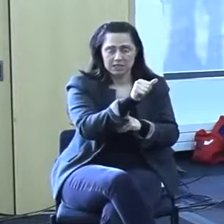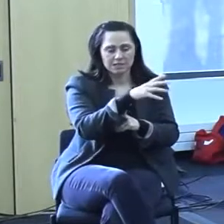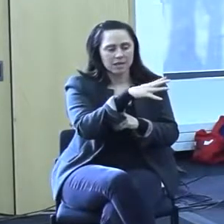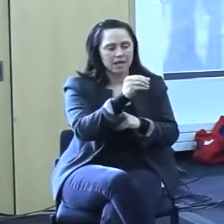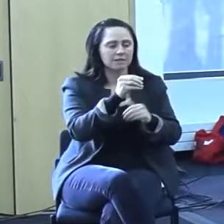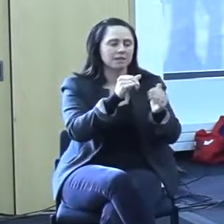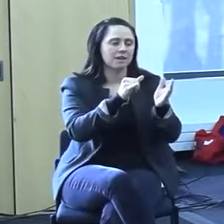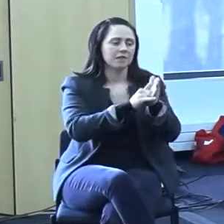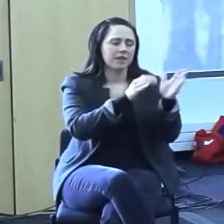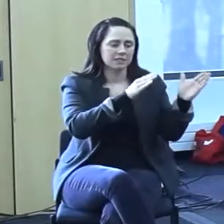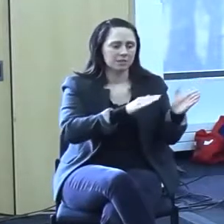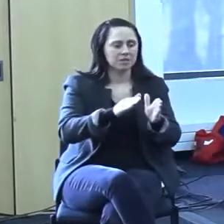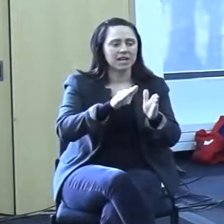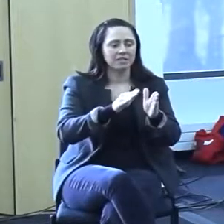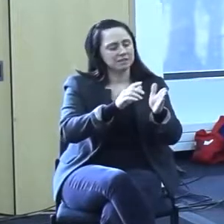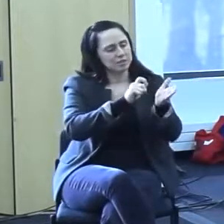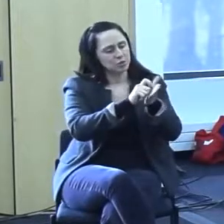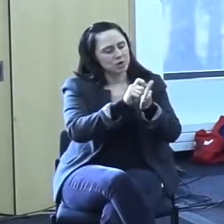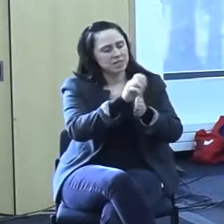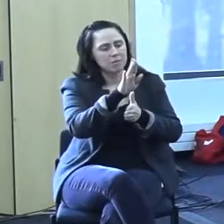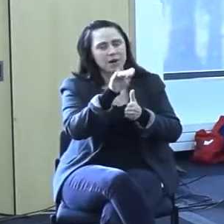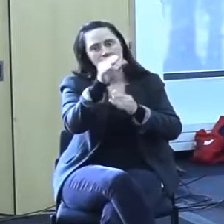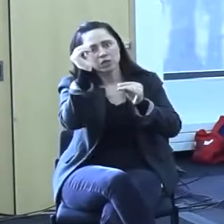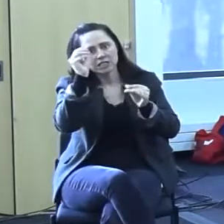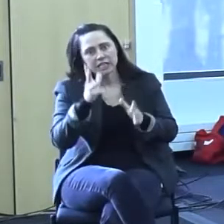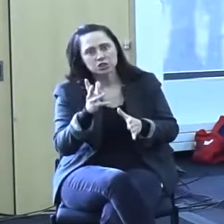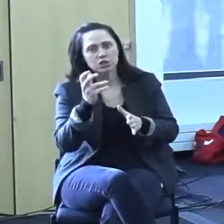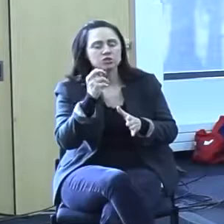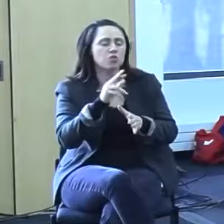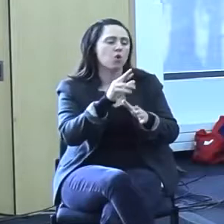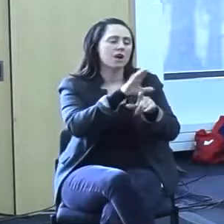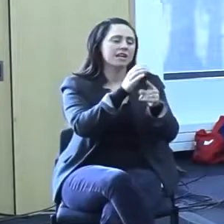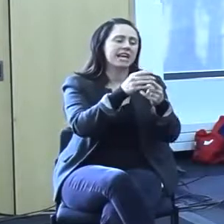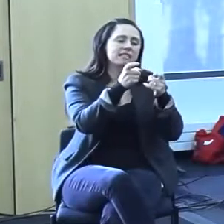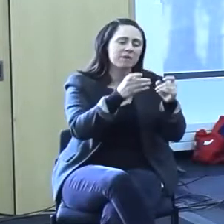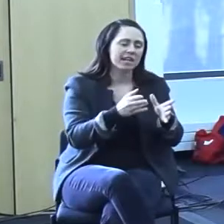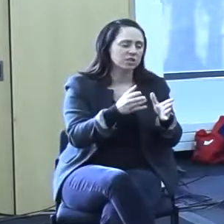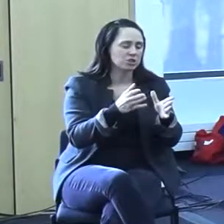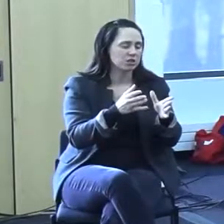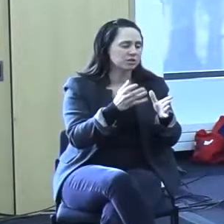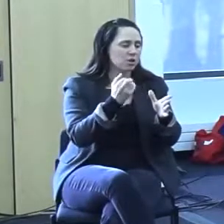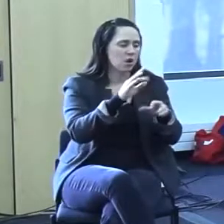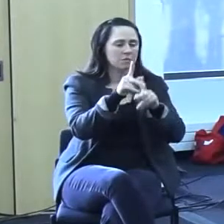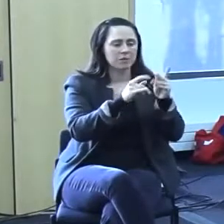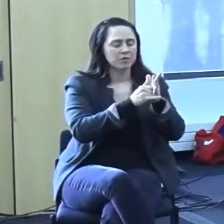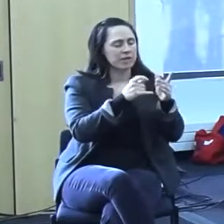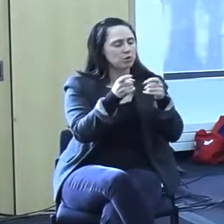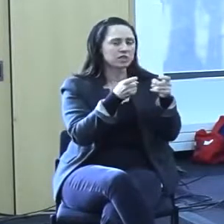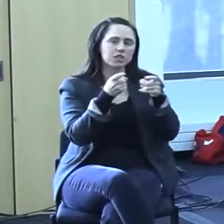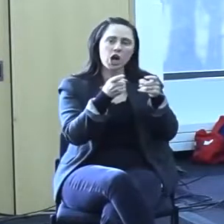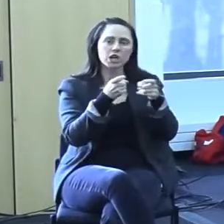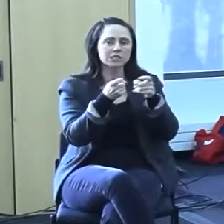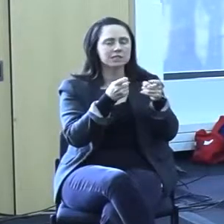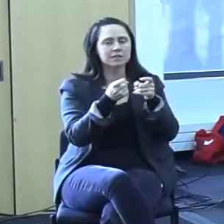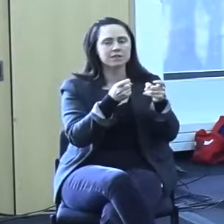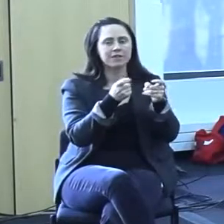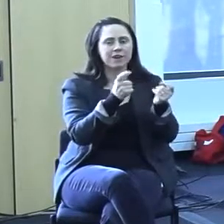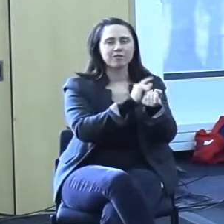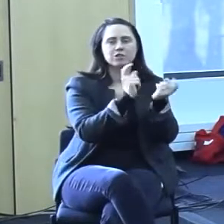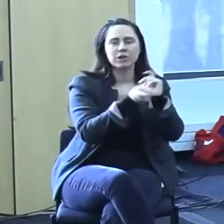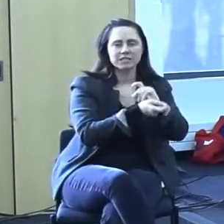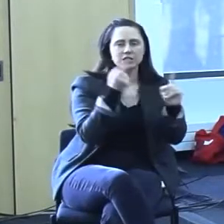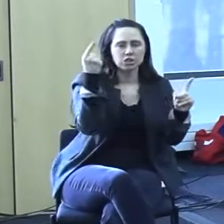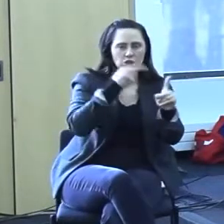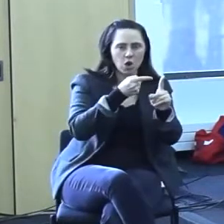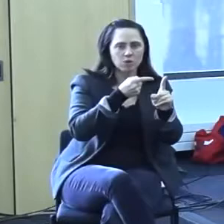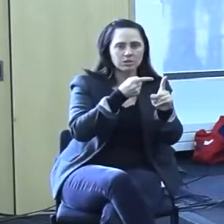it's basically a plan that's written, like by your teachers or the case managers are the ones that were in charge of the transition